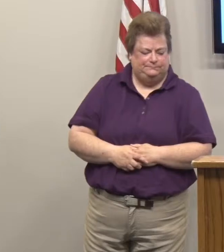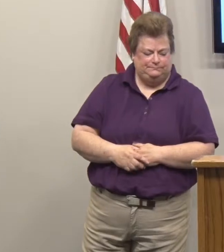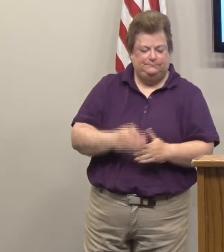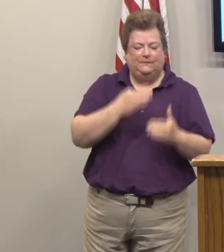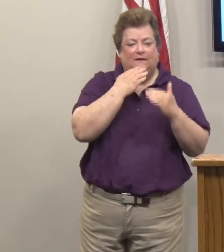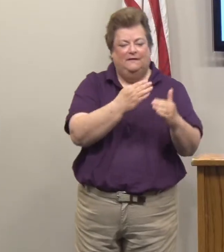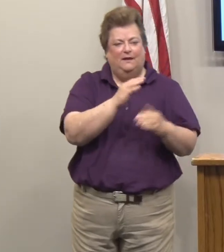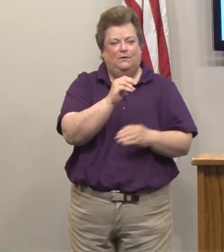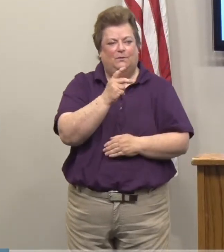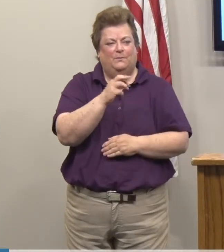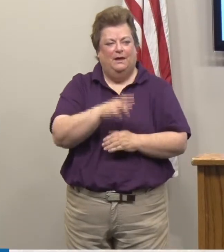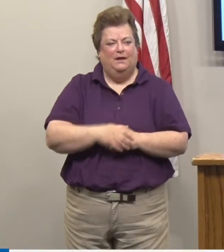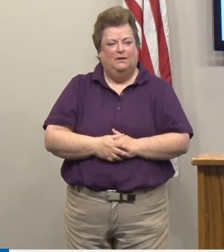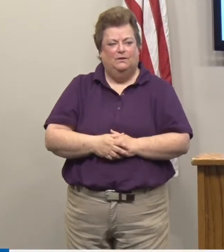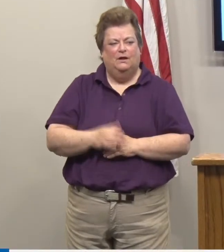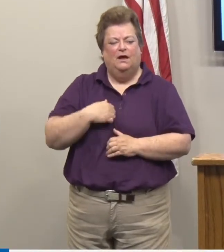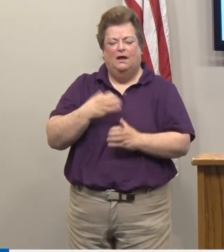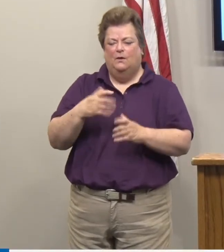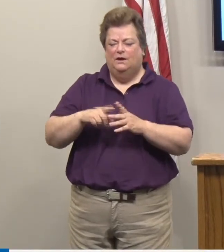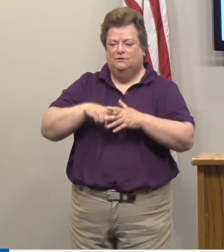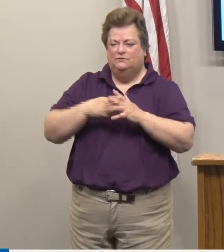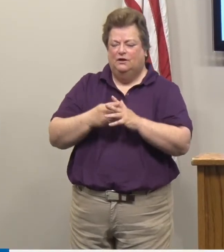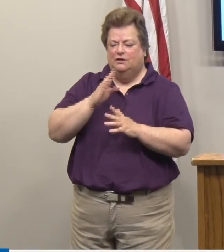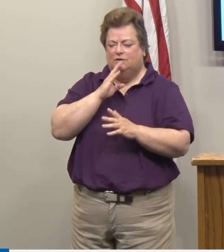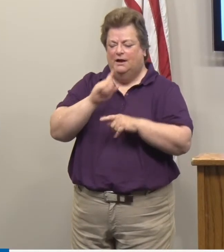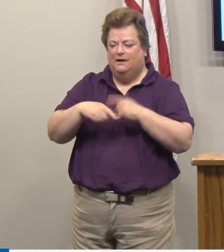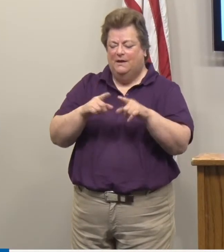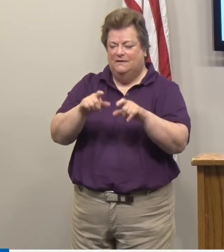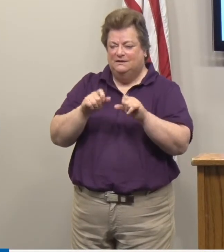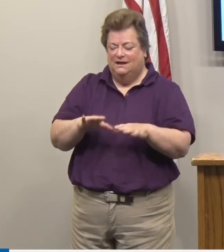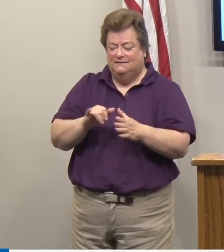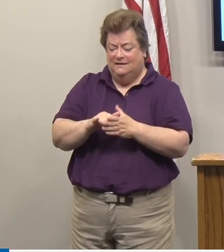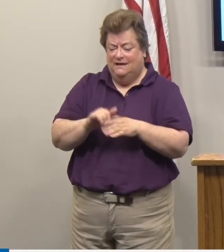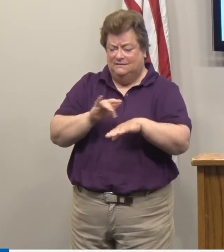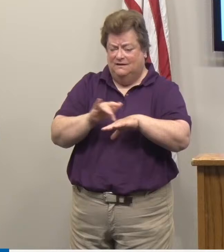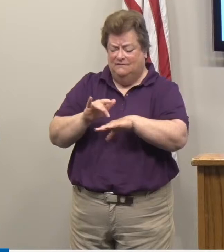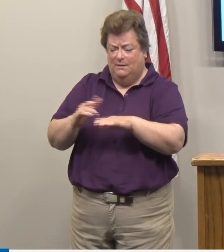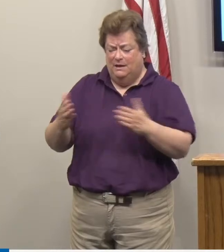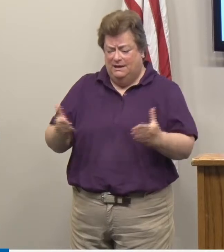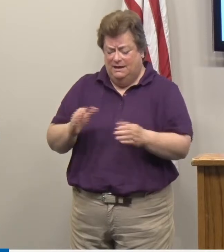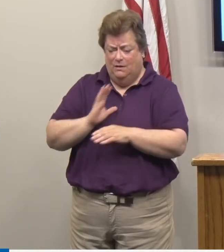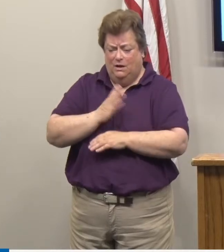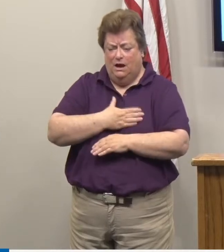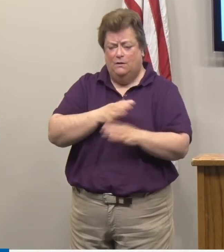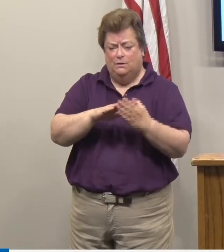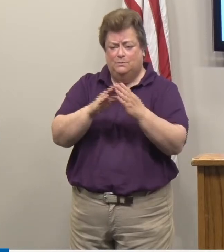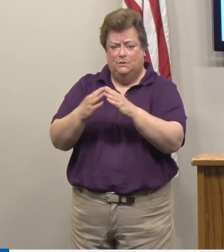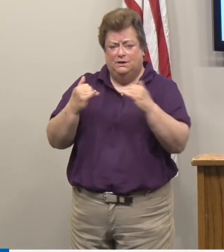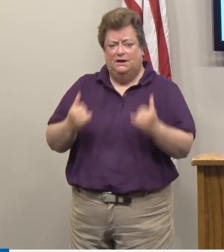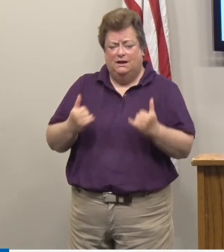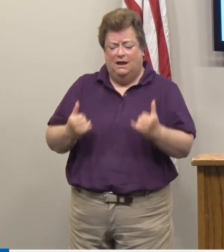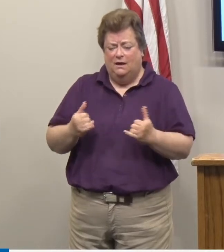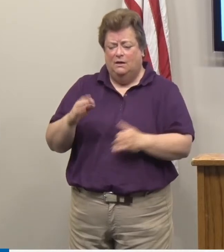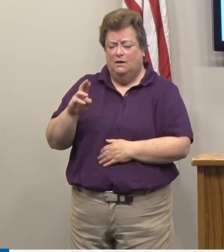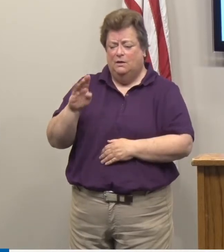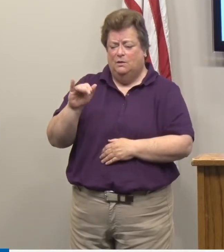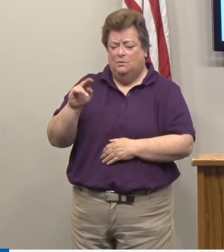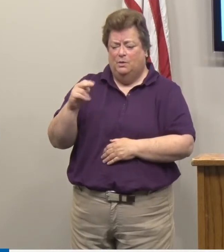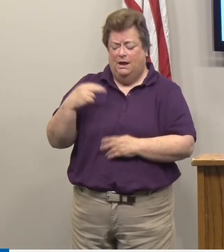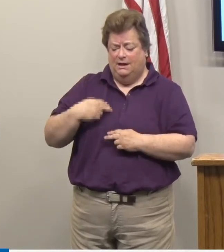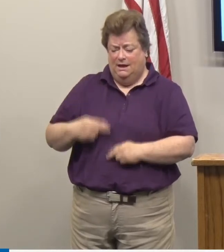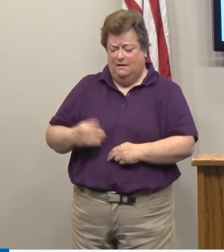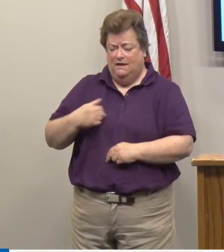Thank you, Mayor. I want to begin by talking about the testing that is available in our community right now. Bryan Health has